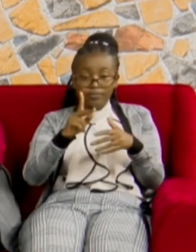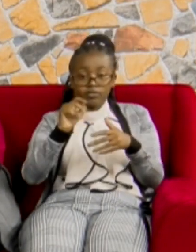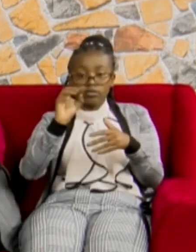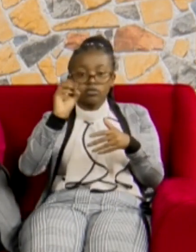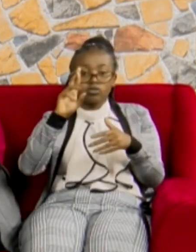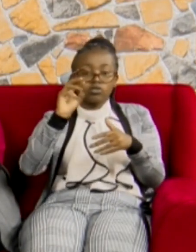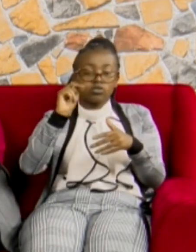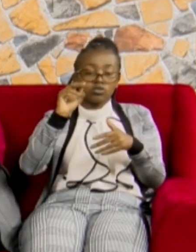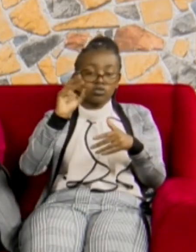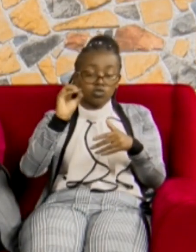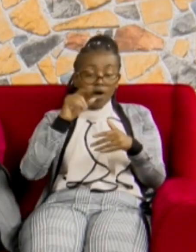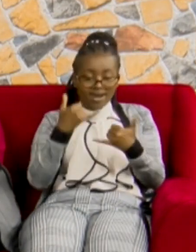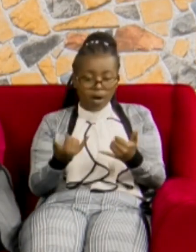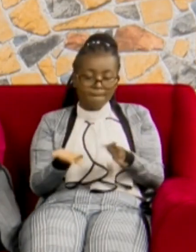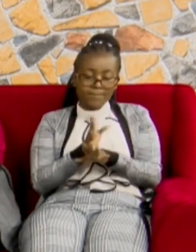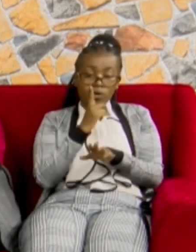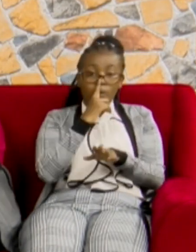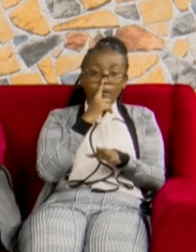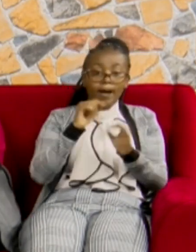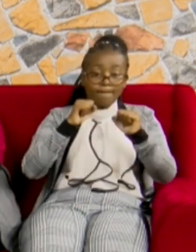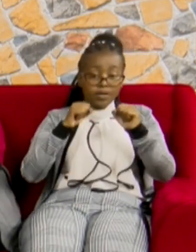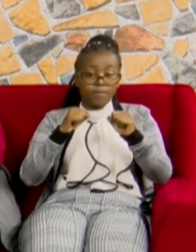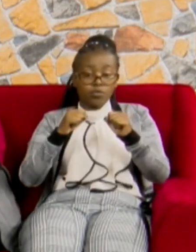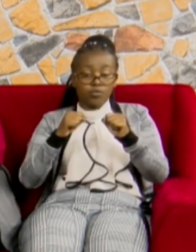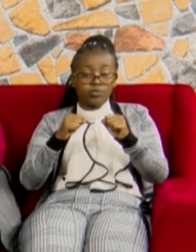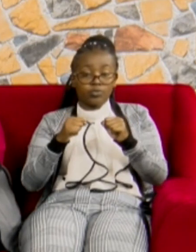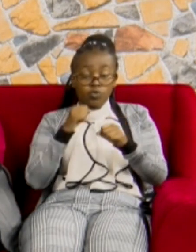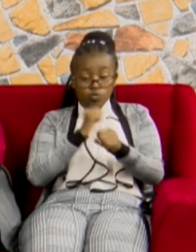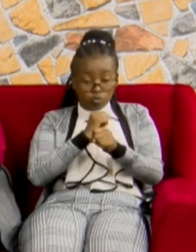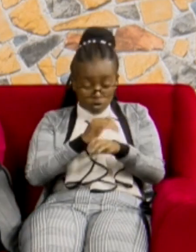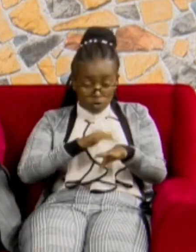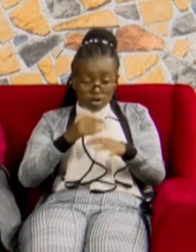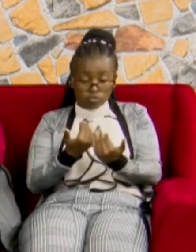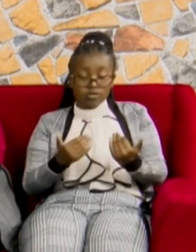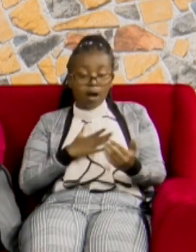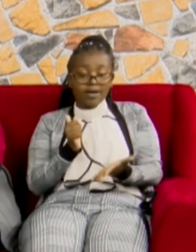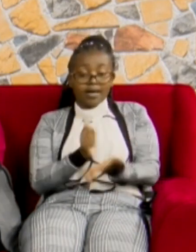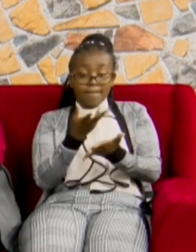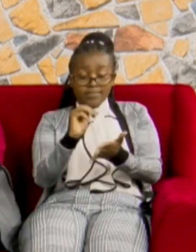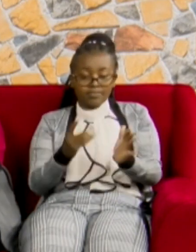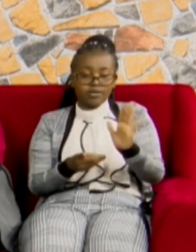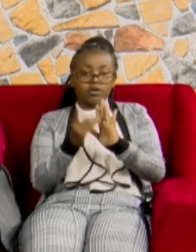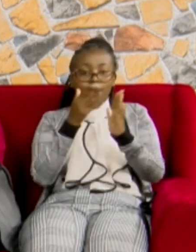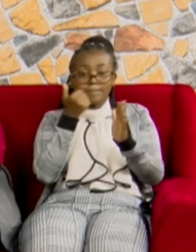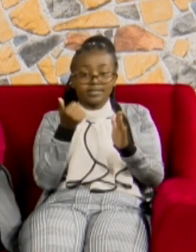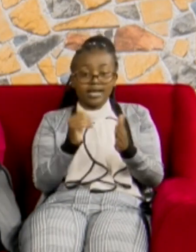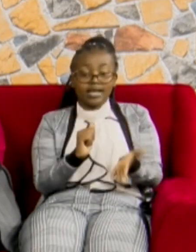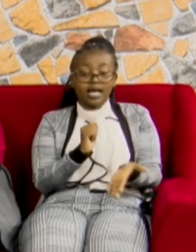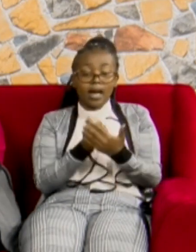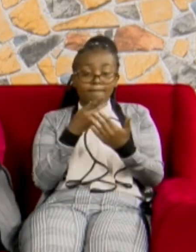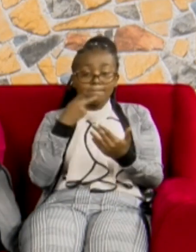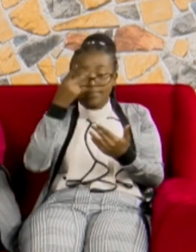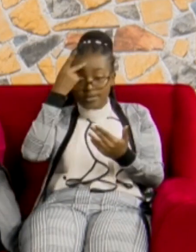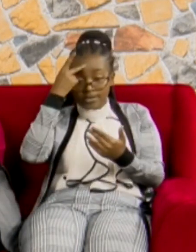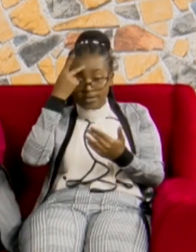Toronto. And she's now back home, so that we can be able to at least work on our children and help them develop better, and help parents